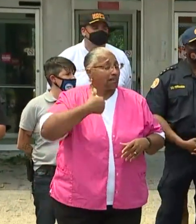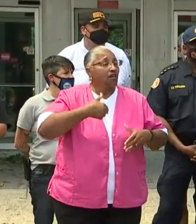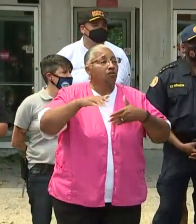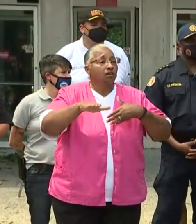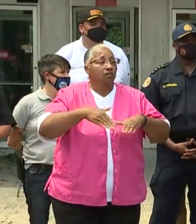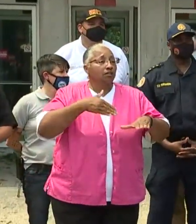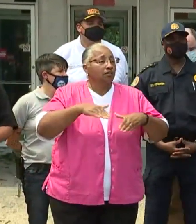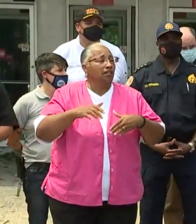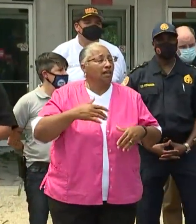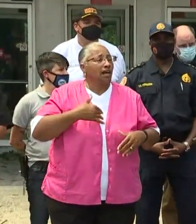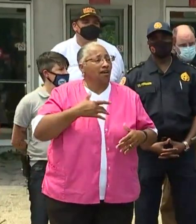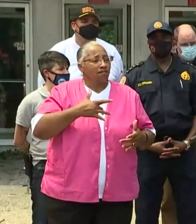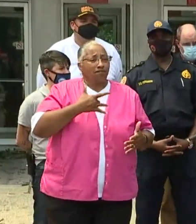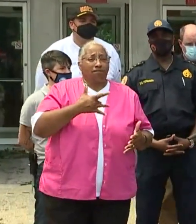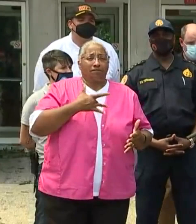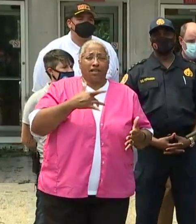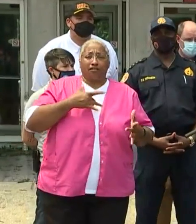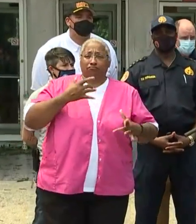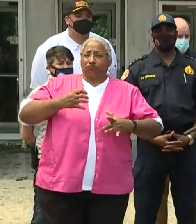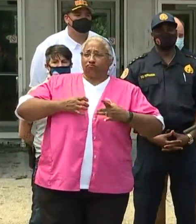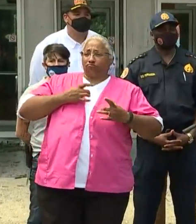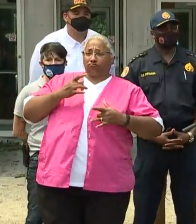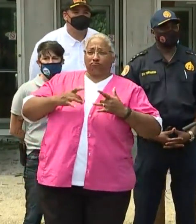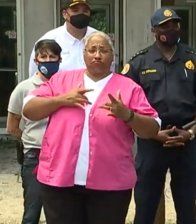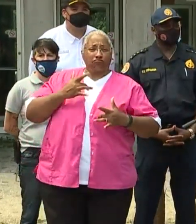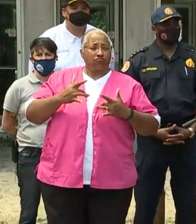little emotional, just all of a sudden.